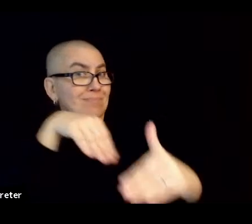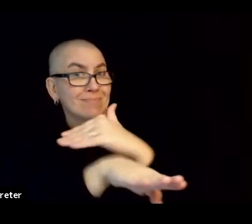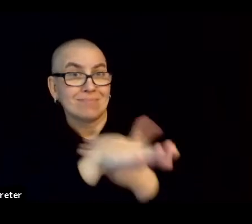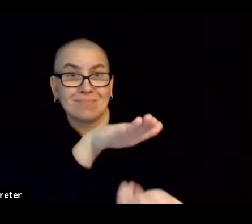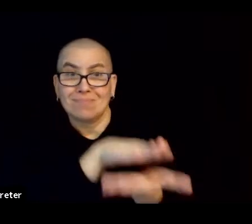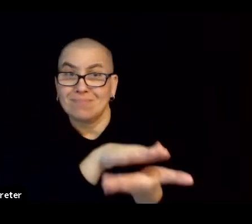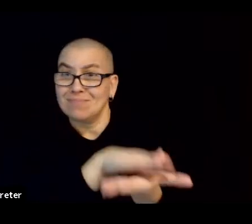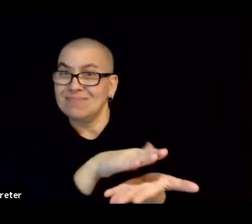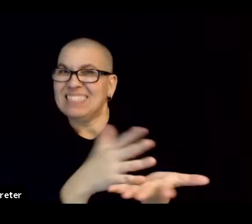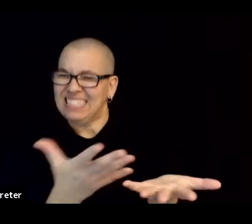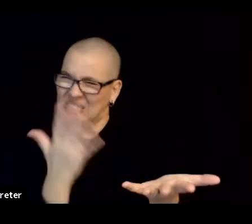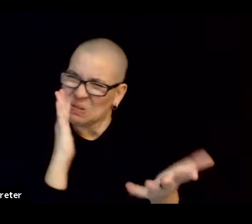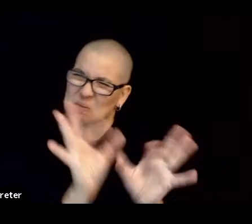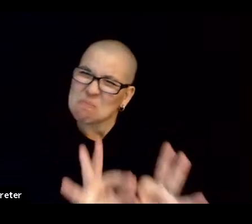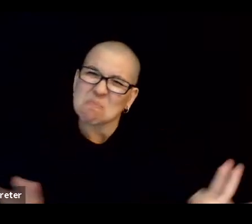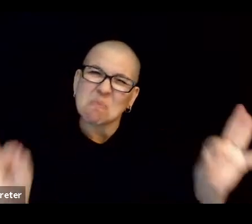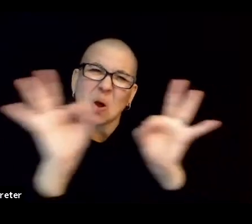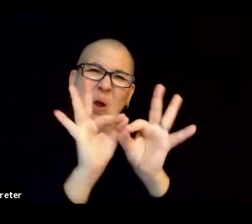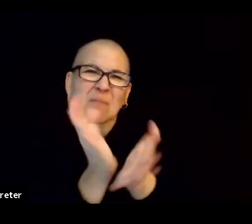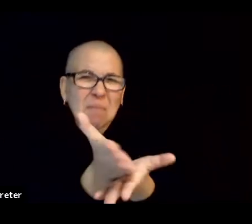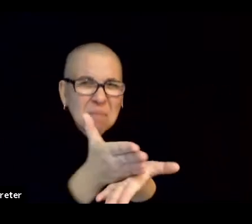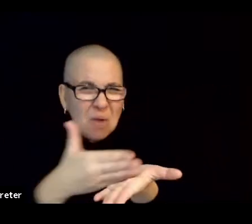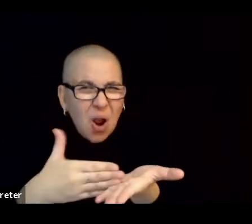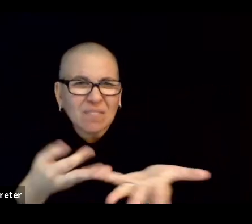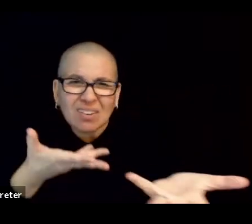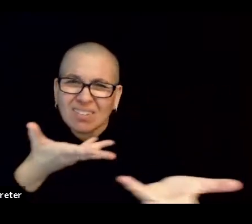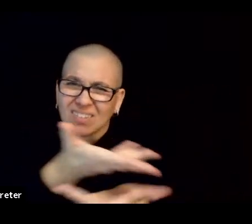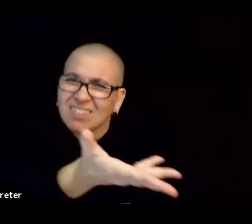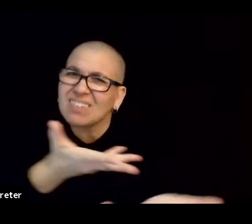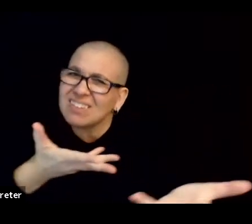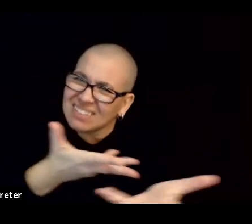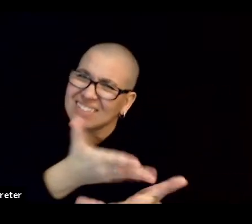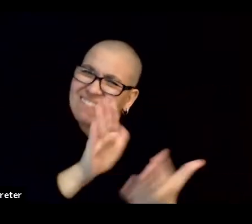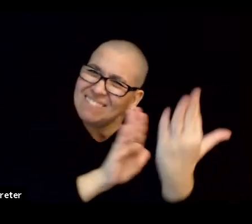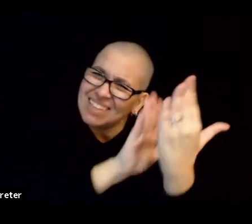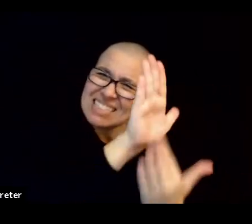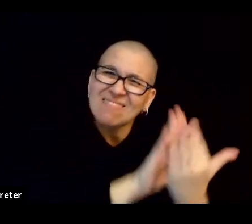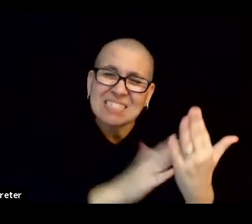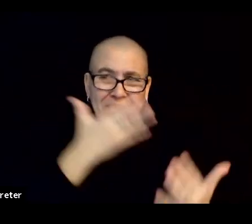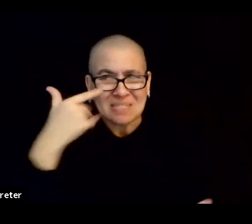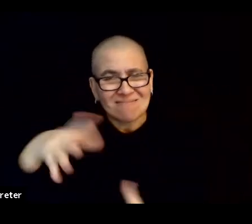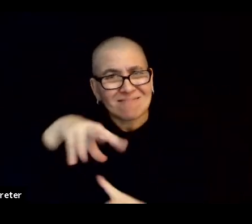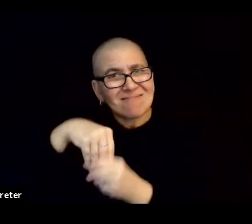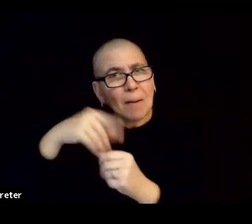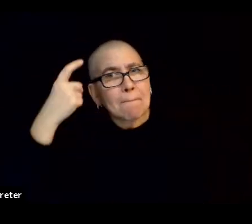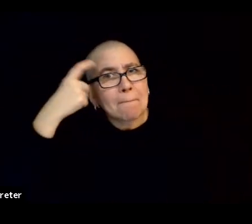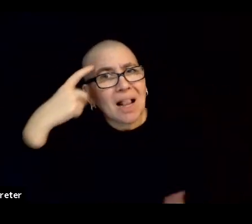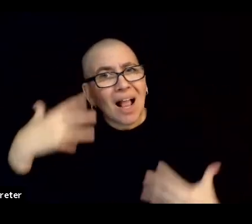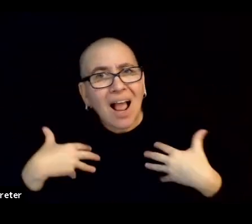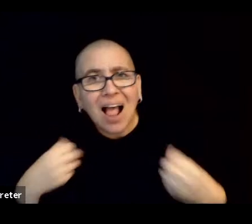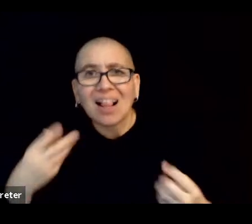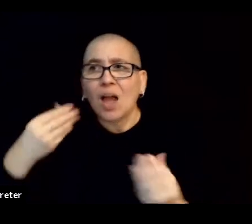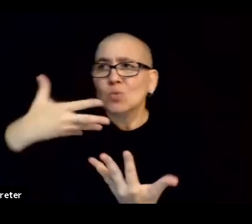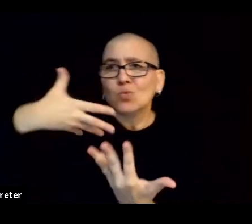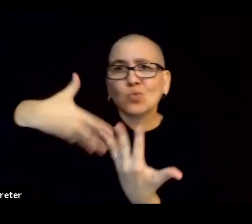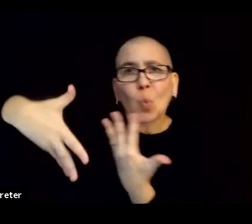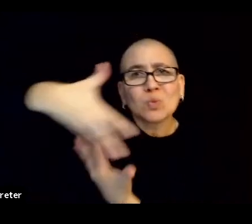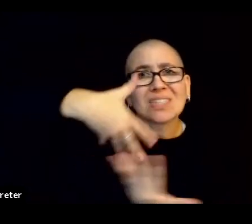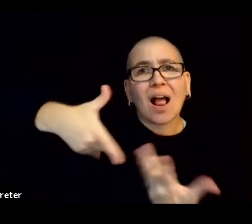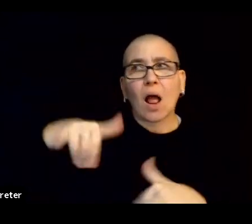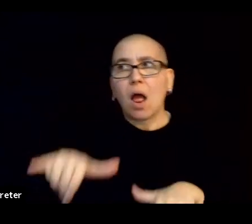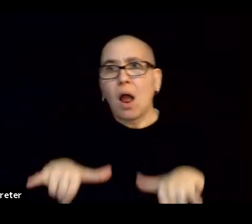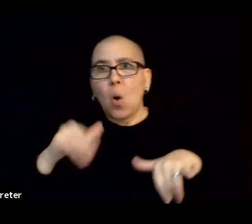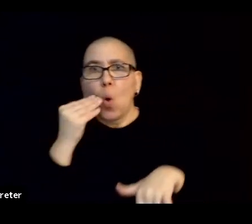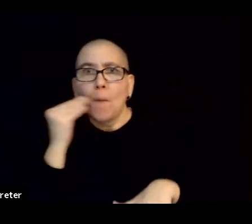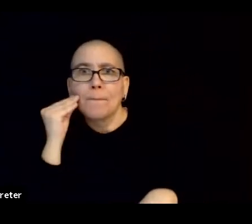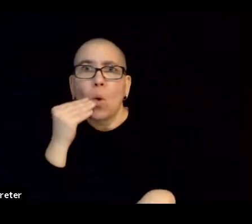they have their nutritional needs met, they have mental health needs met, social needs met. They also have their academic needs and as well as their mental